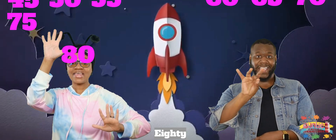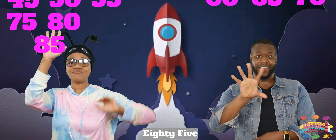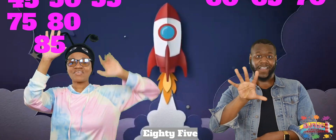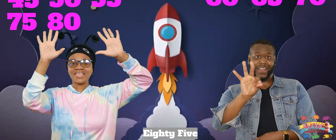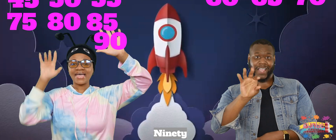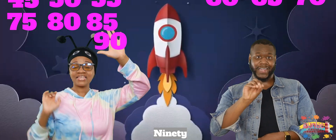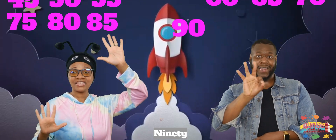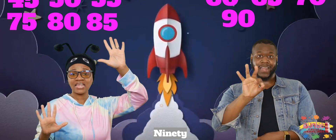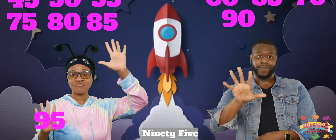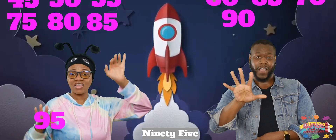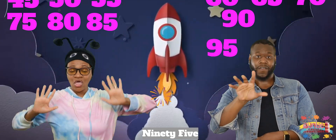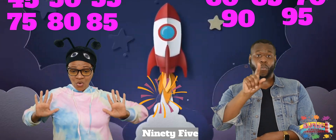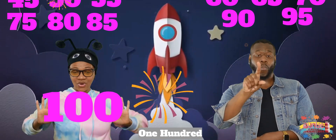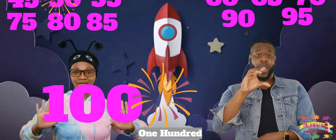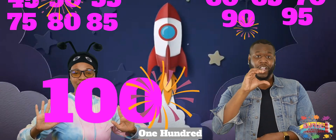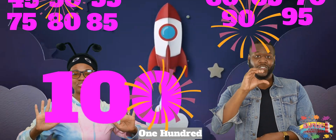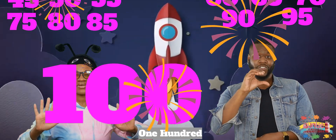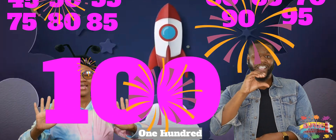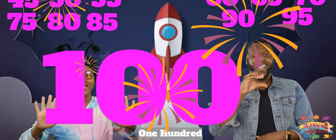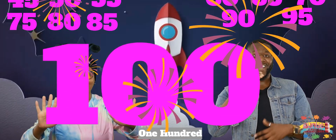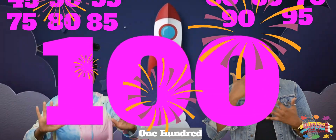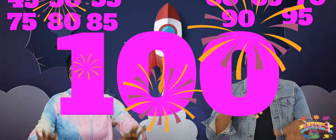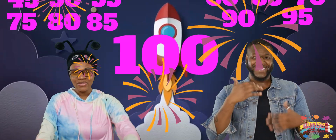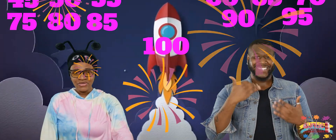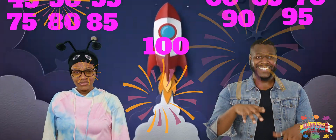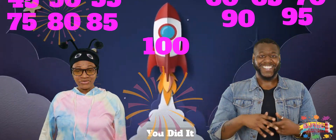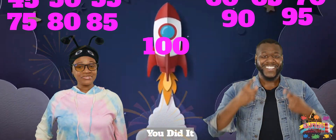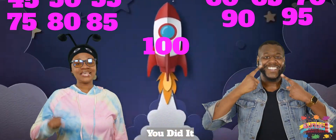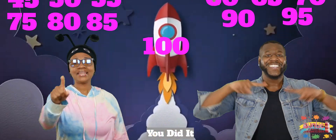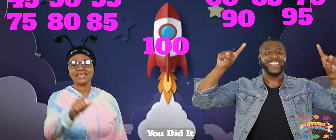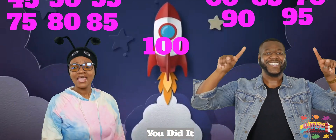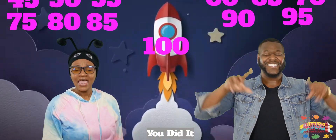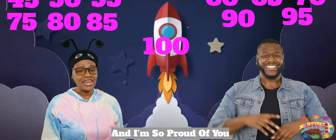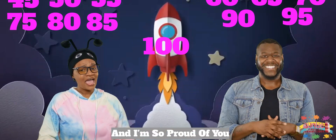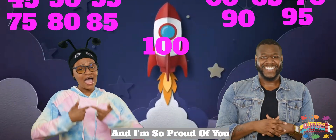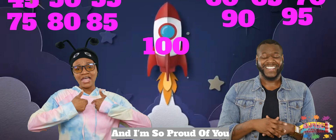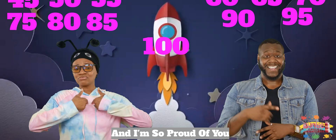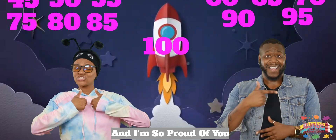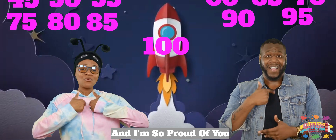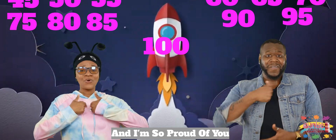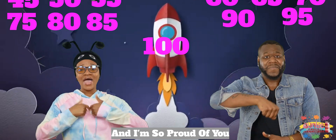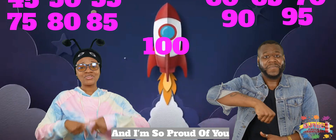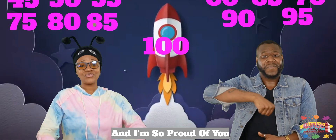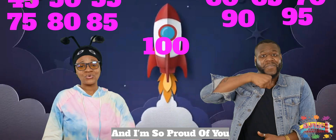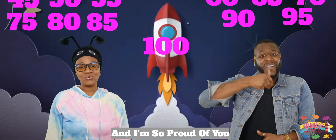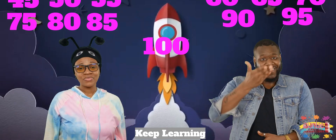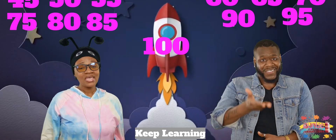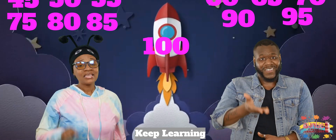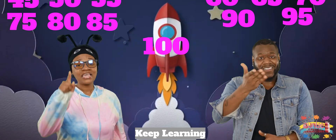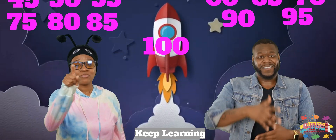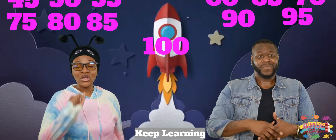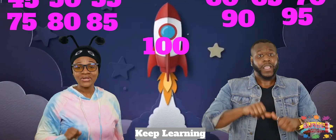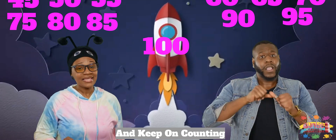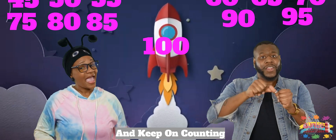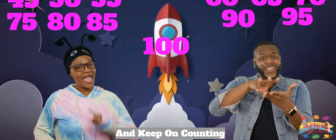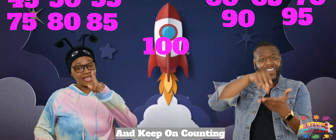80, 85, 90, 95, 100. You did it, and I'm so proud of you.